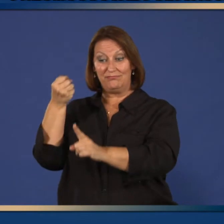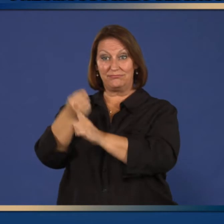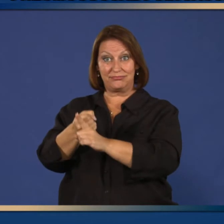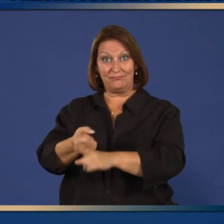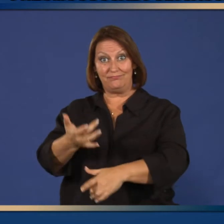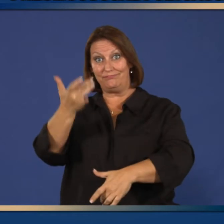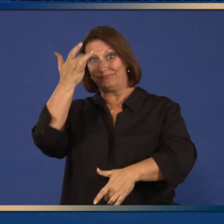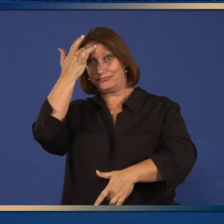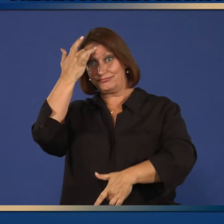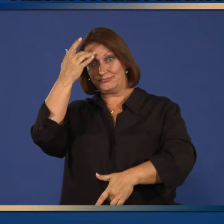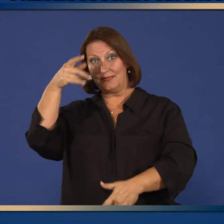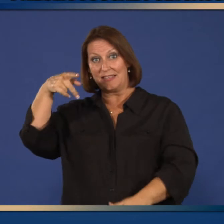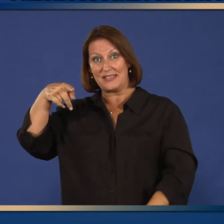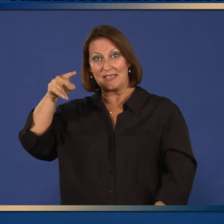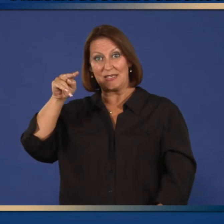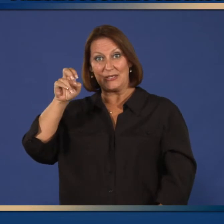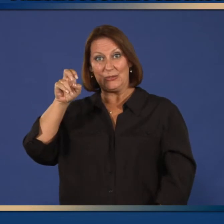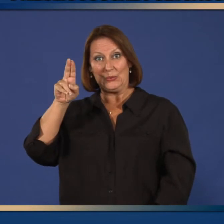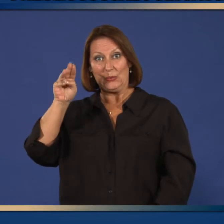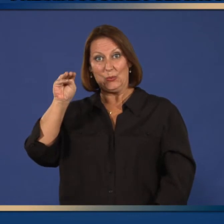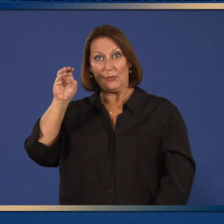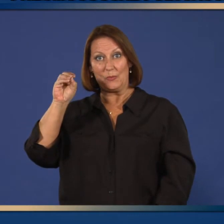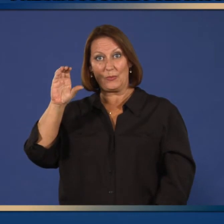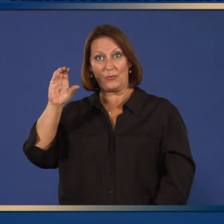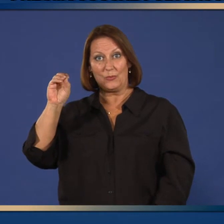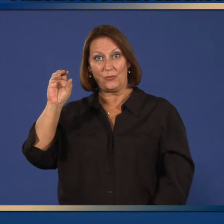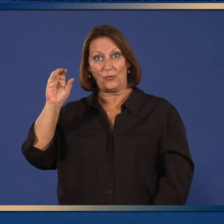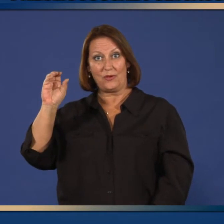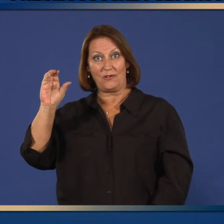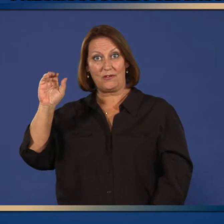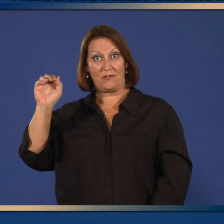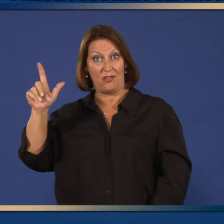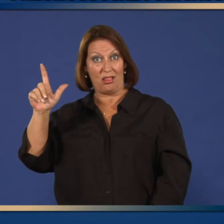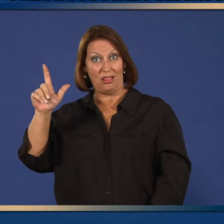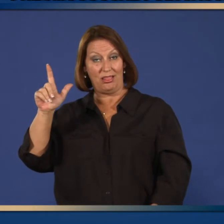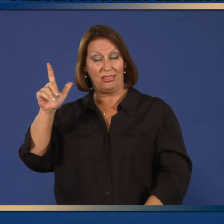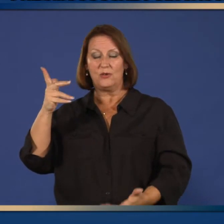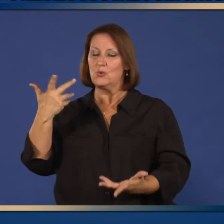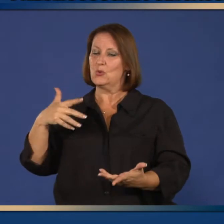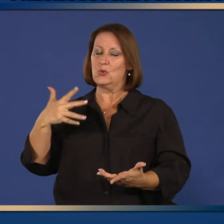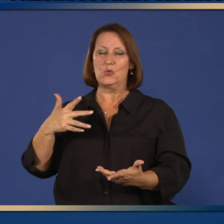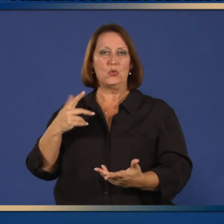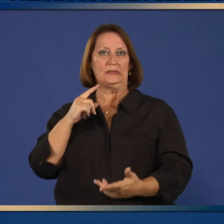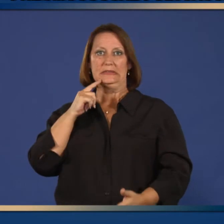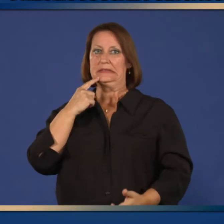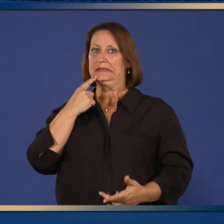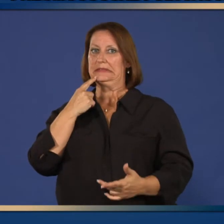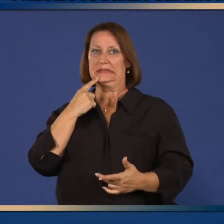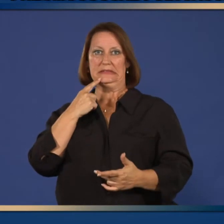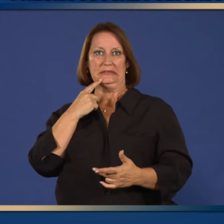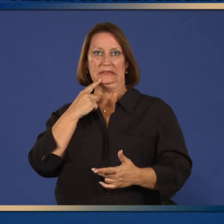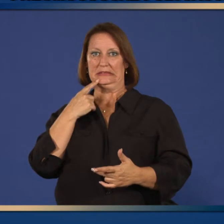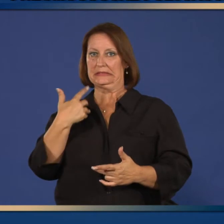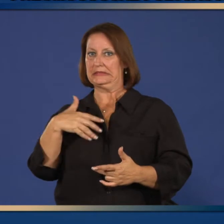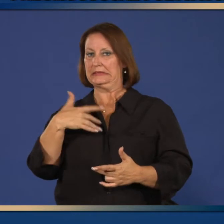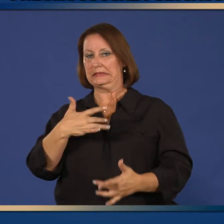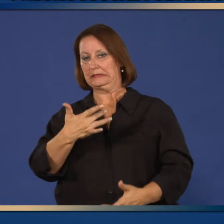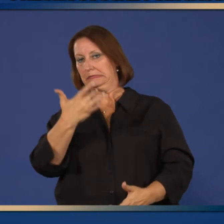more likely to have serious complications if they get pneumococcal disease.